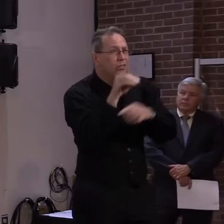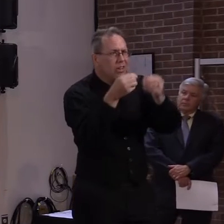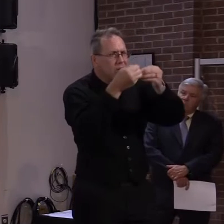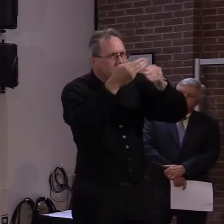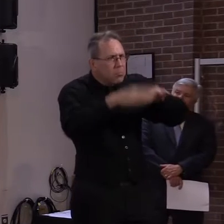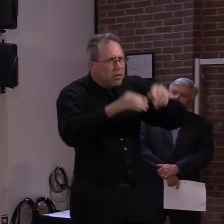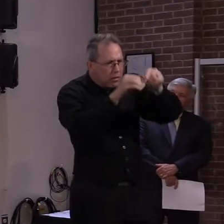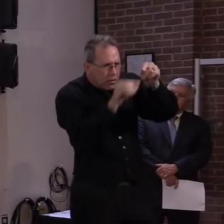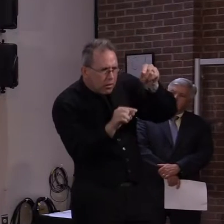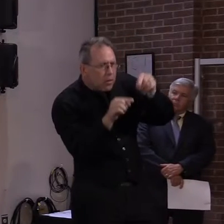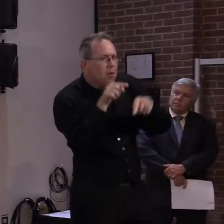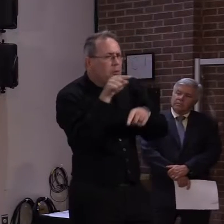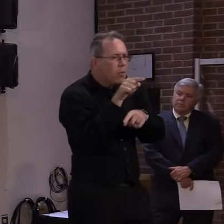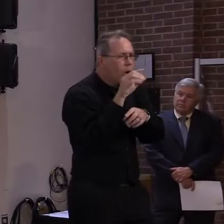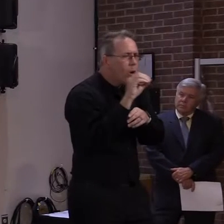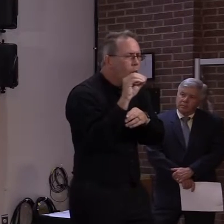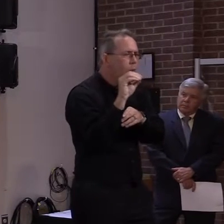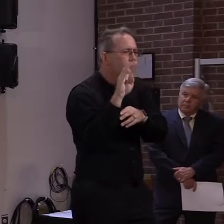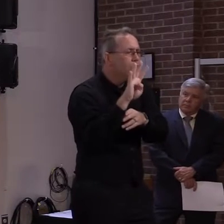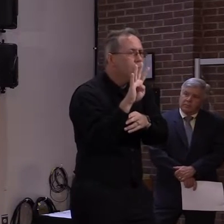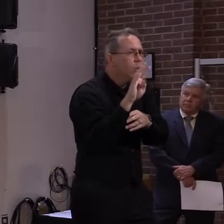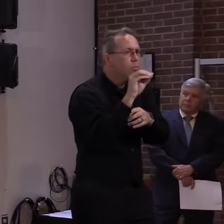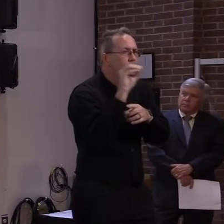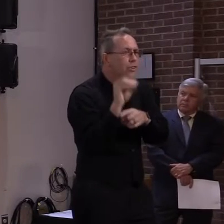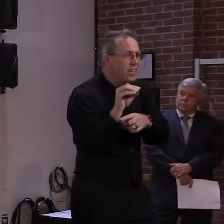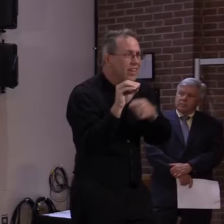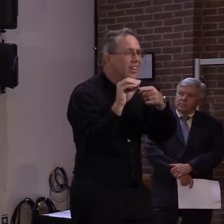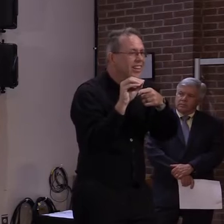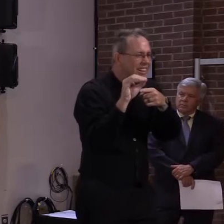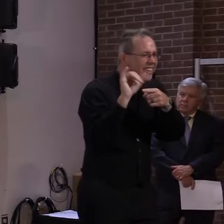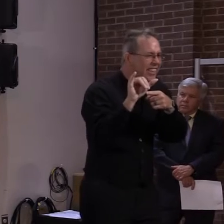0.004% have been hospitalized, and